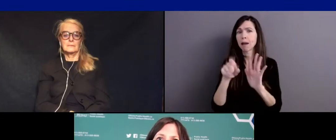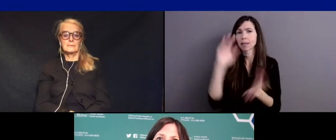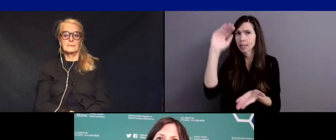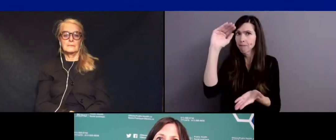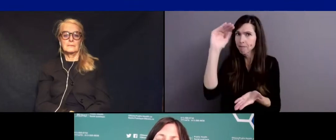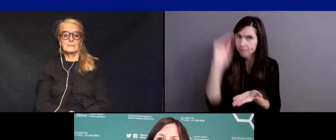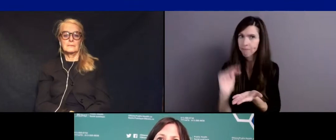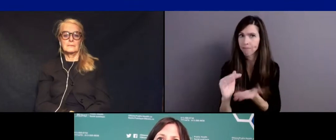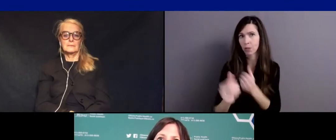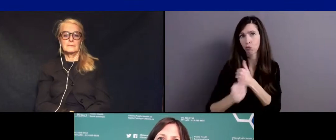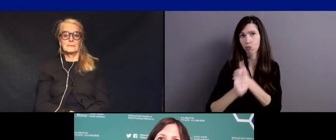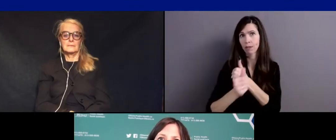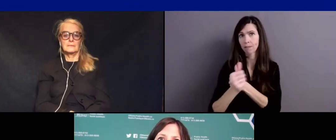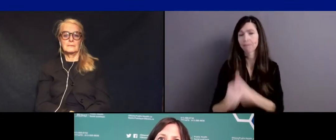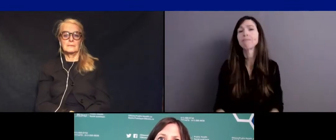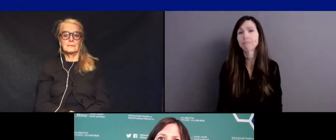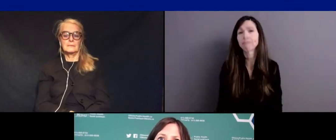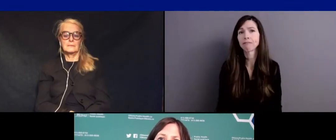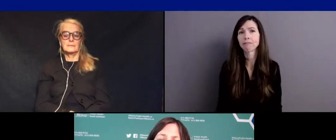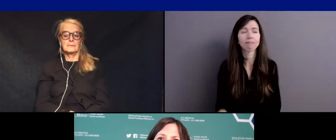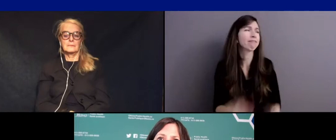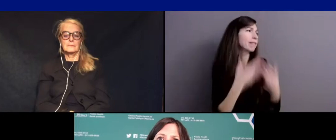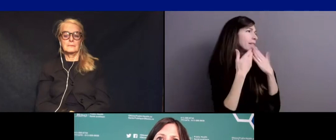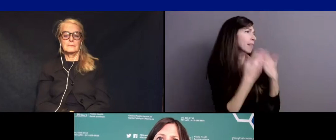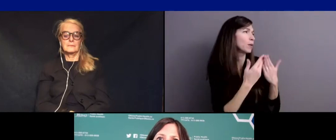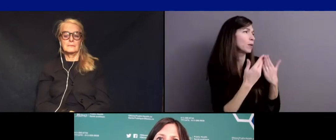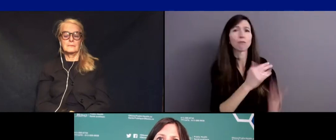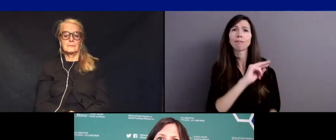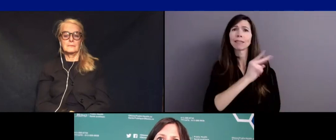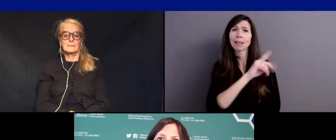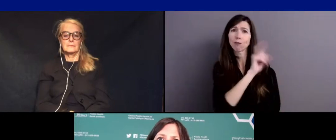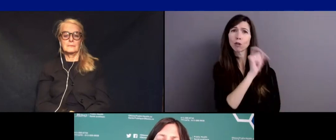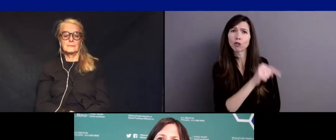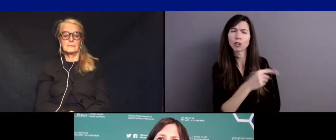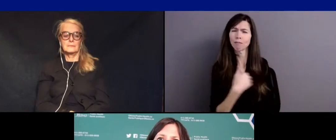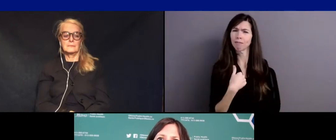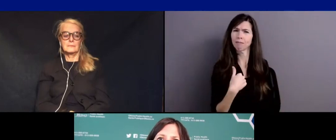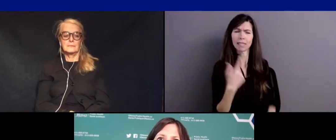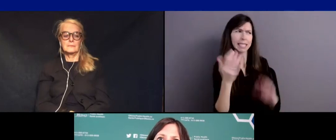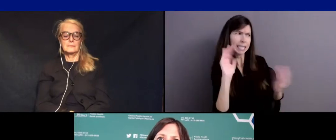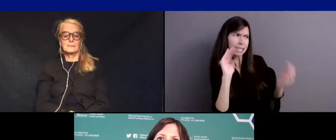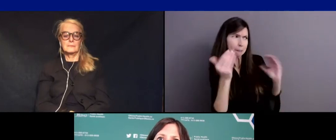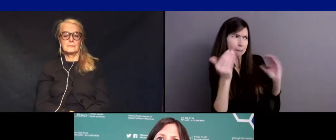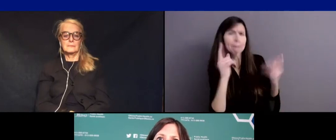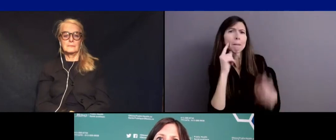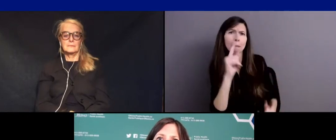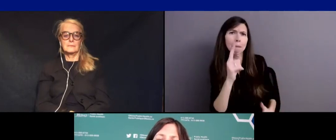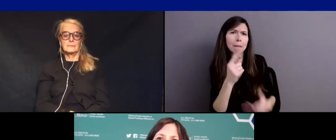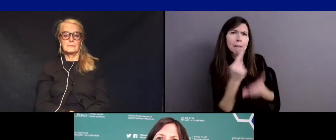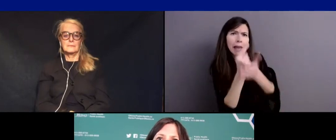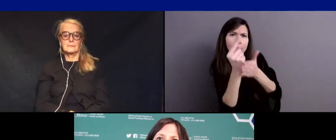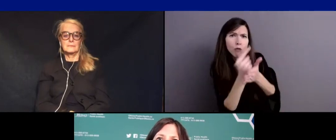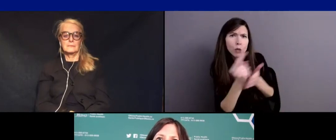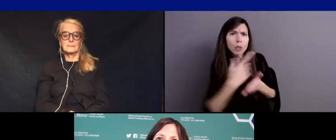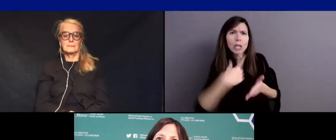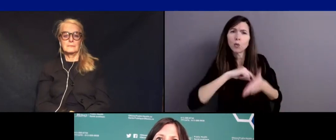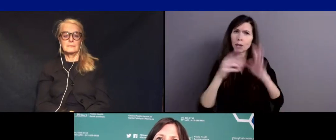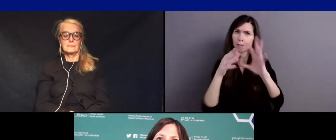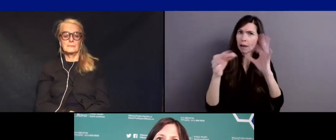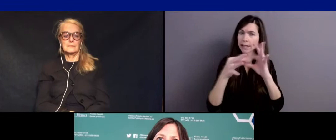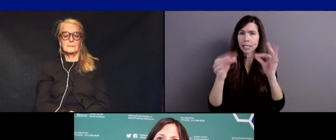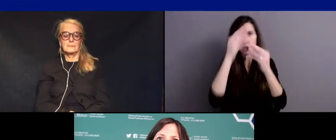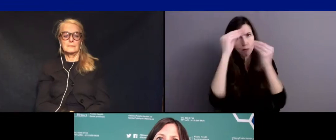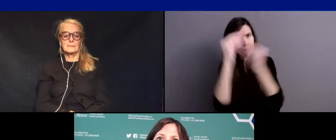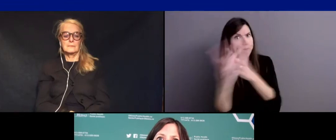Thank you. And just as a follow-up, it seems like every week we're mentioning and we're pushing the same message on social gatherings and now on